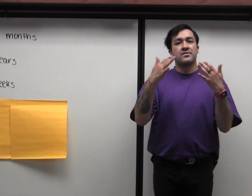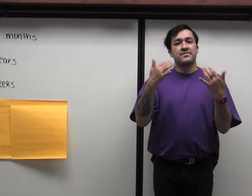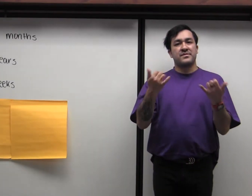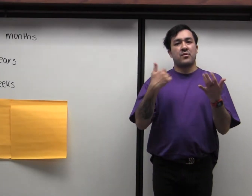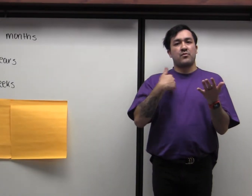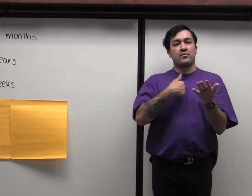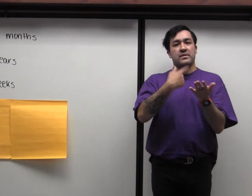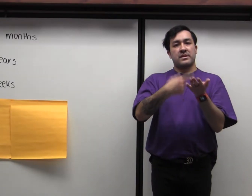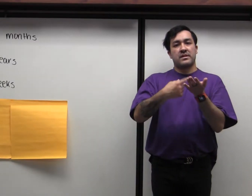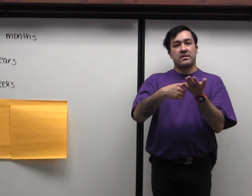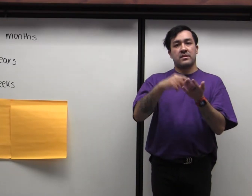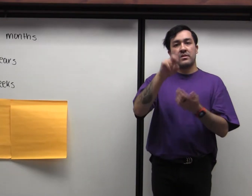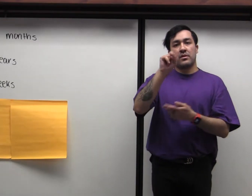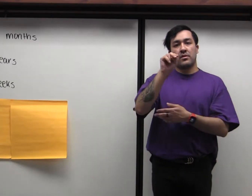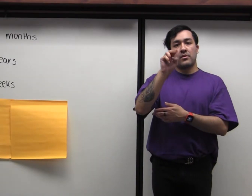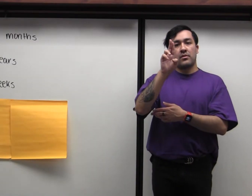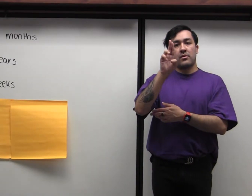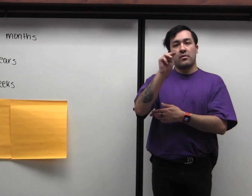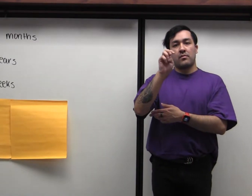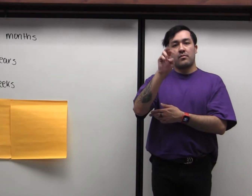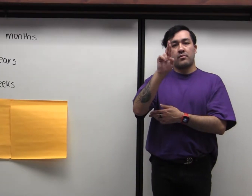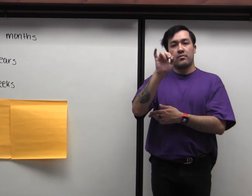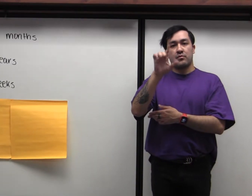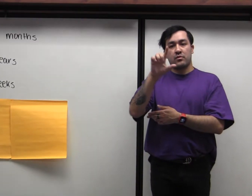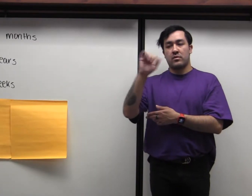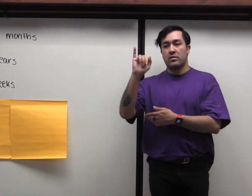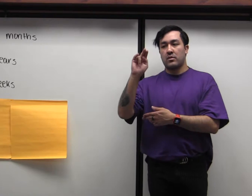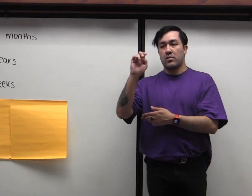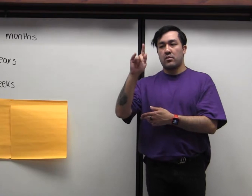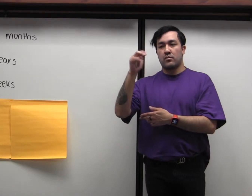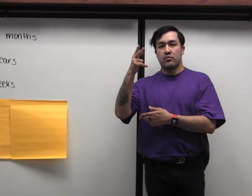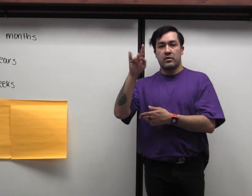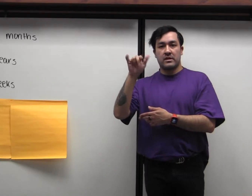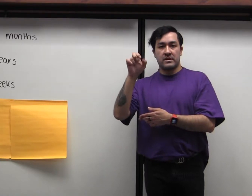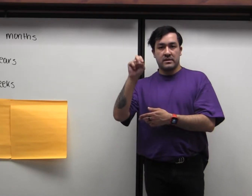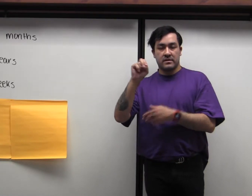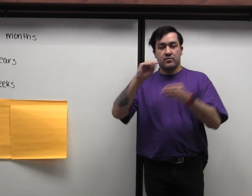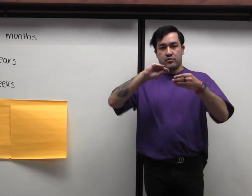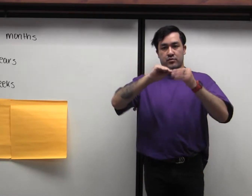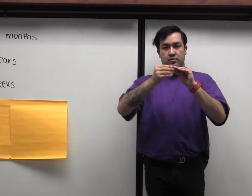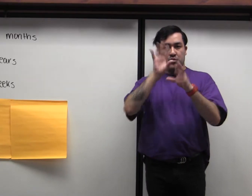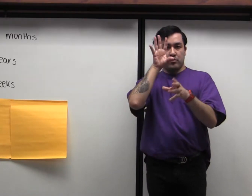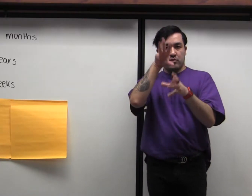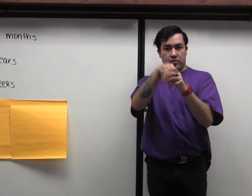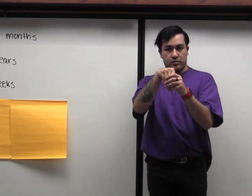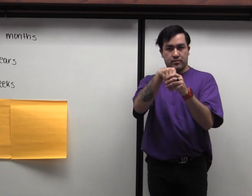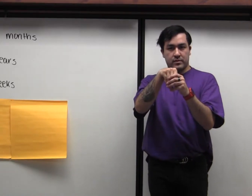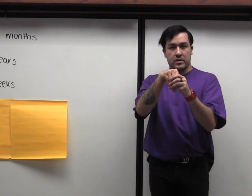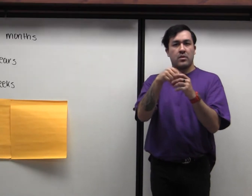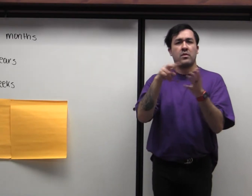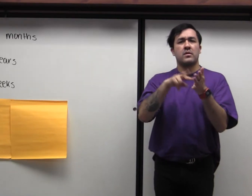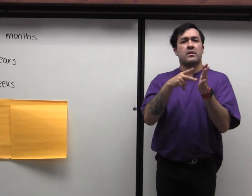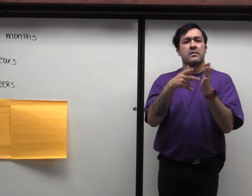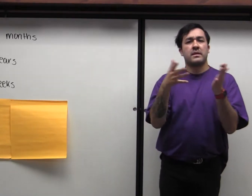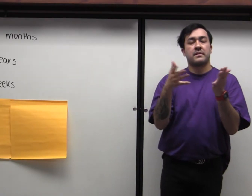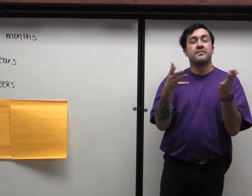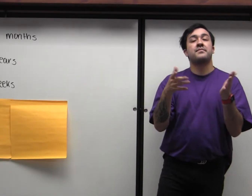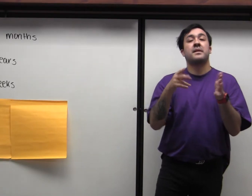Hello, so today we are going to be discussing numerical incorporation. So numerical incorporation. And